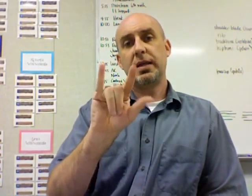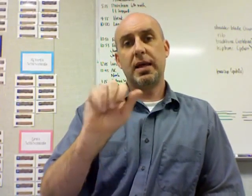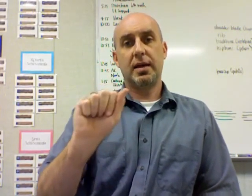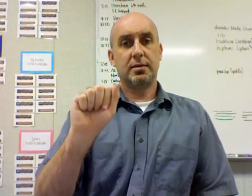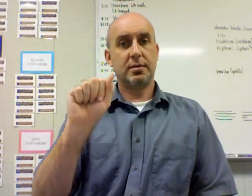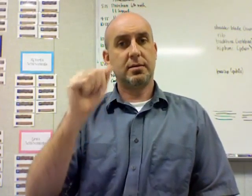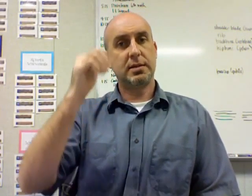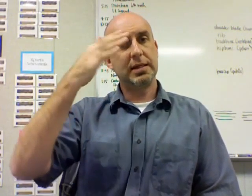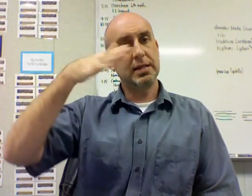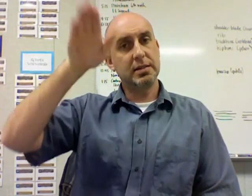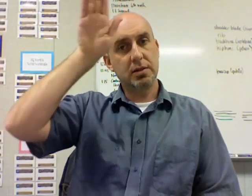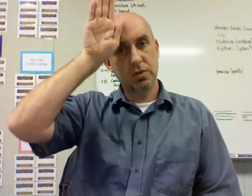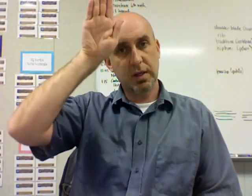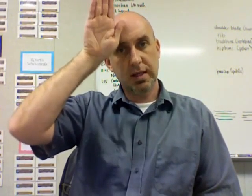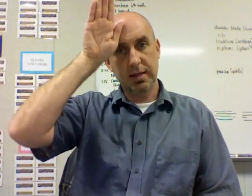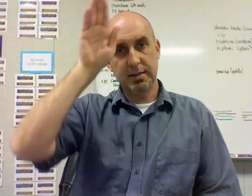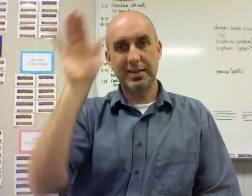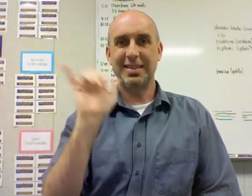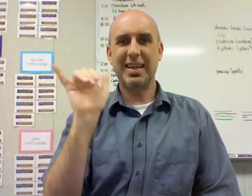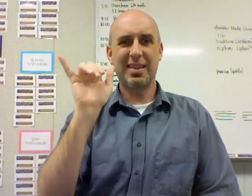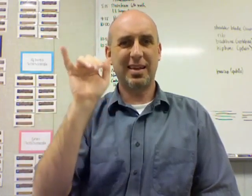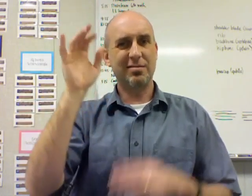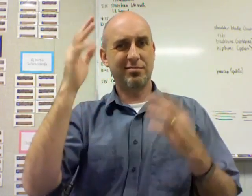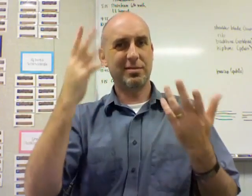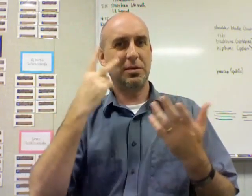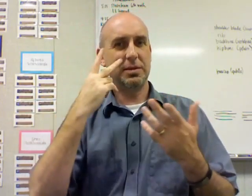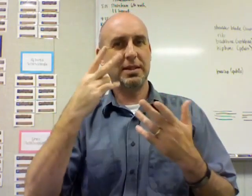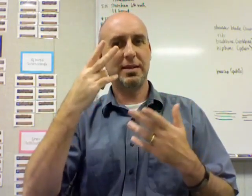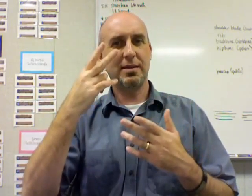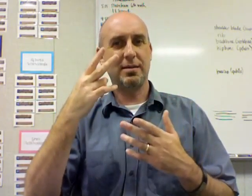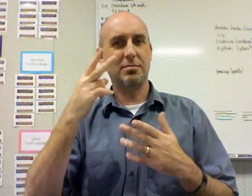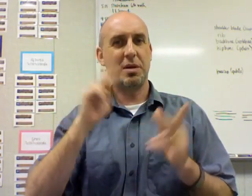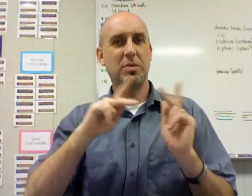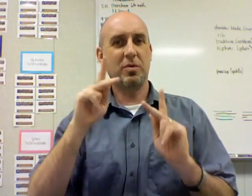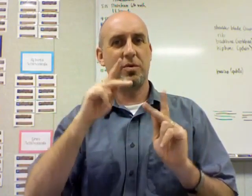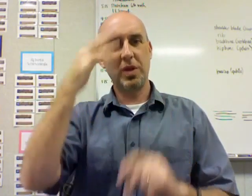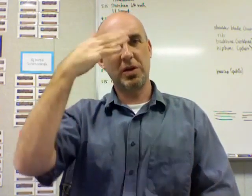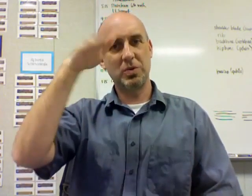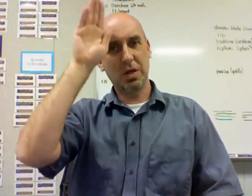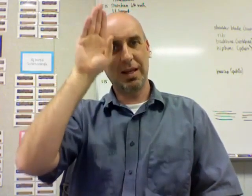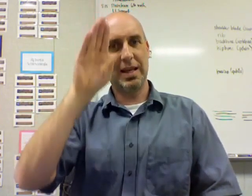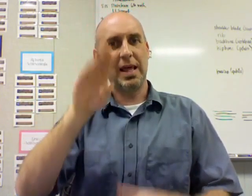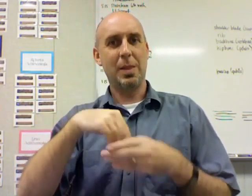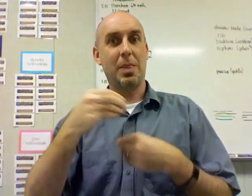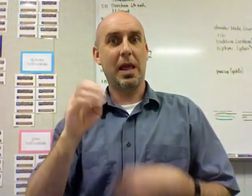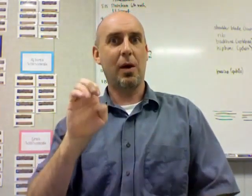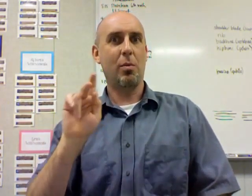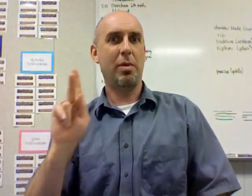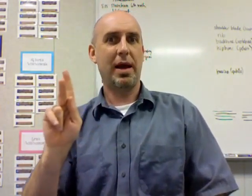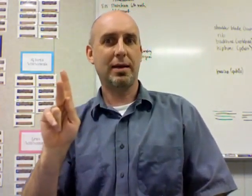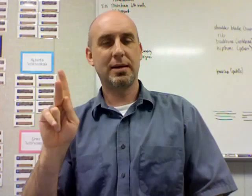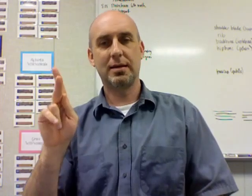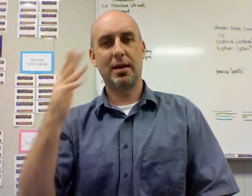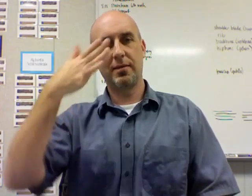Australia. The sign is Australia. It's like you see the people from the outback, they have the